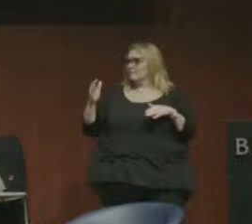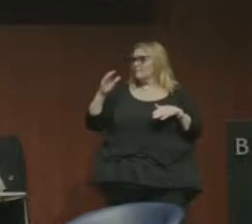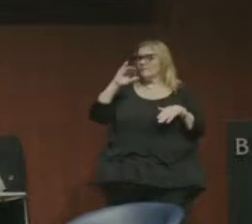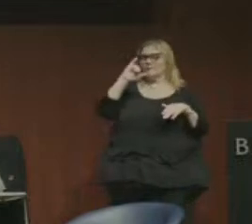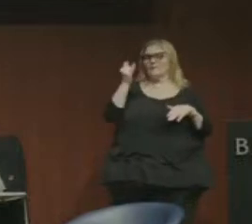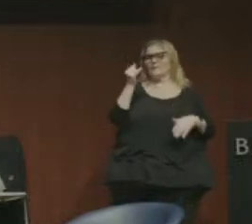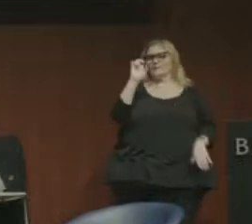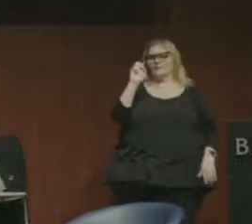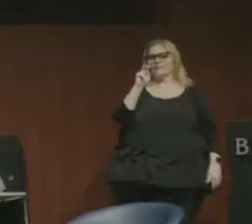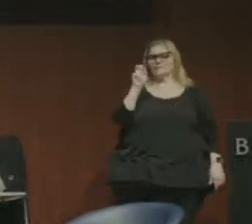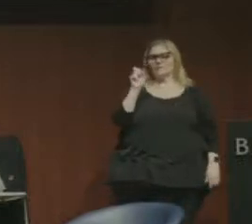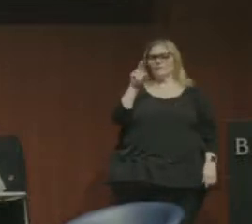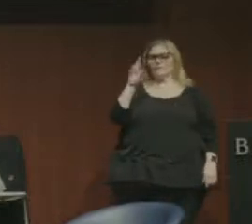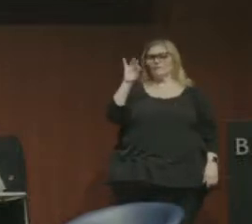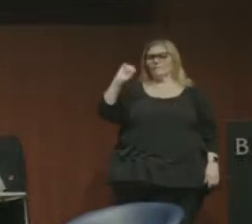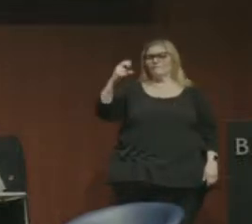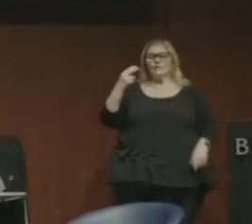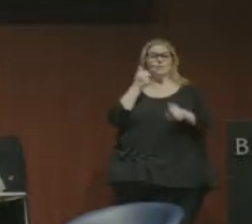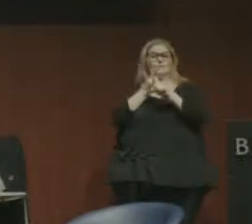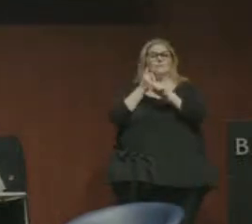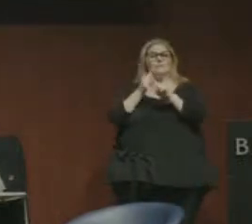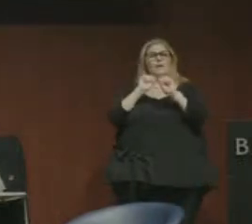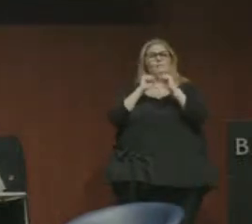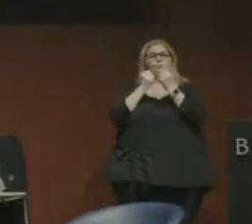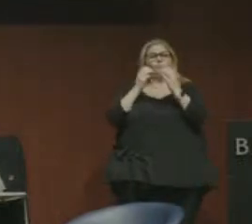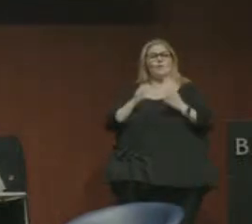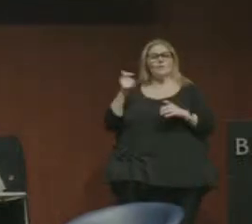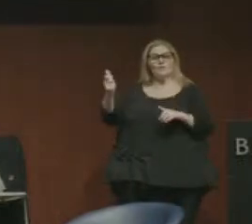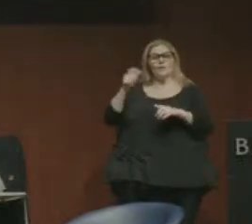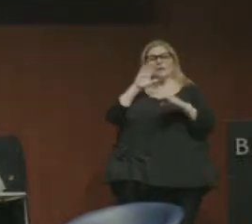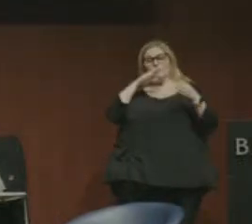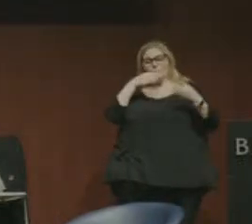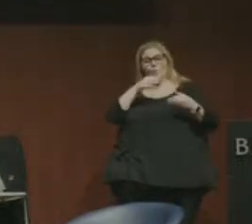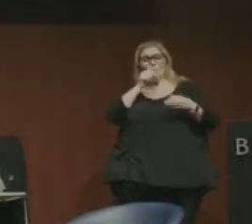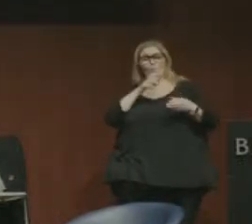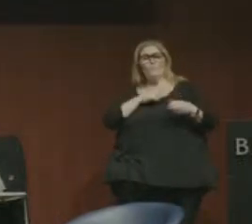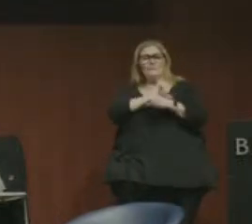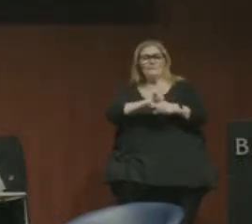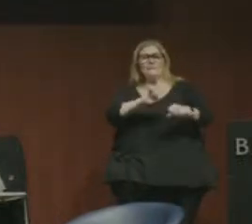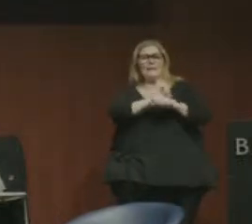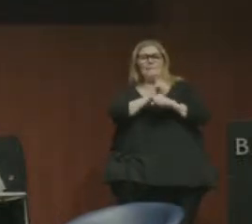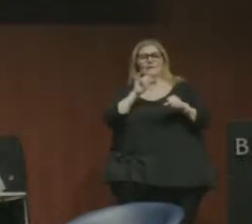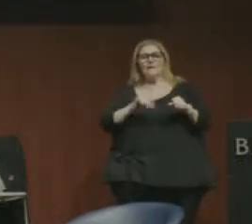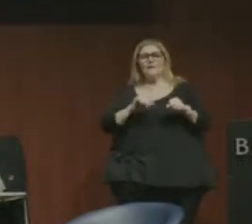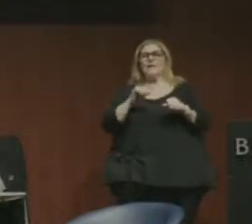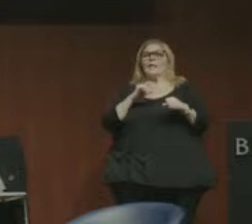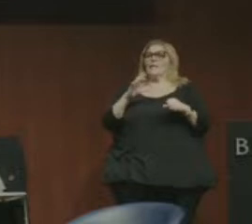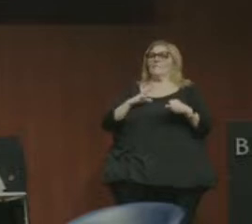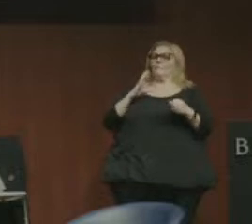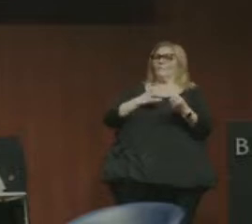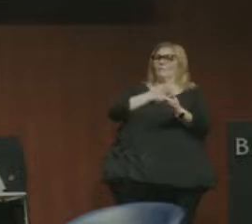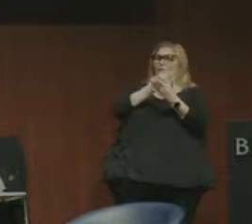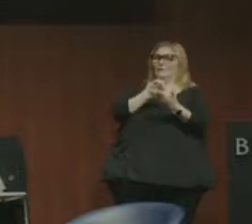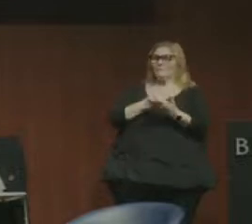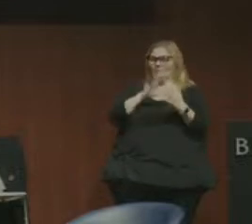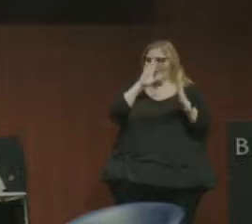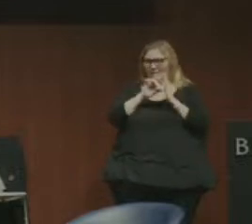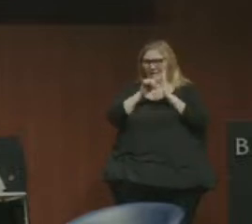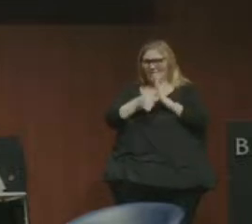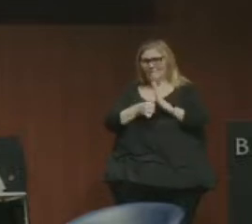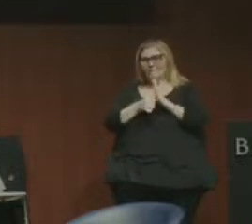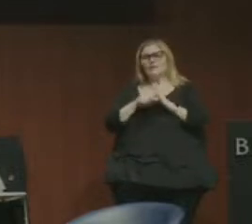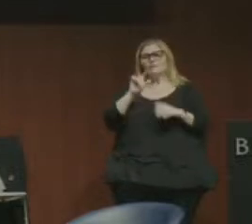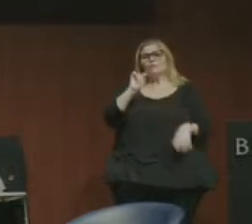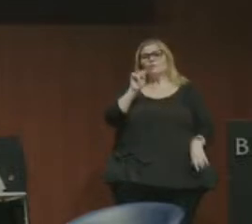Jennifer Fish, a sociologist who focuses on women's labor and migration in the informal economy, with an emphasis on